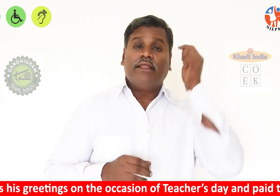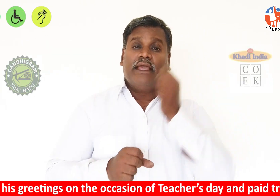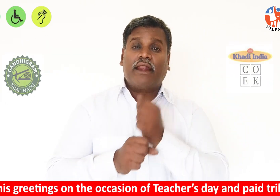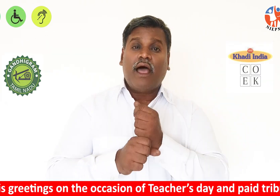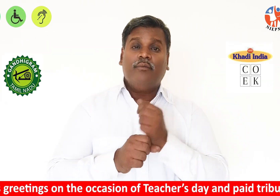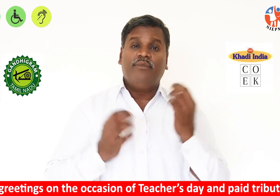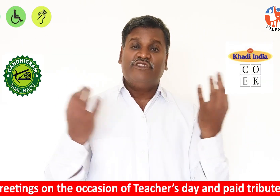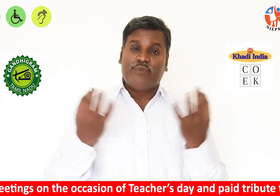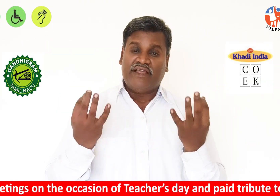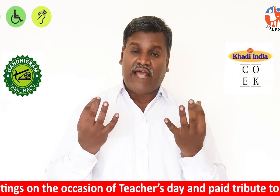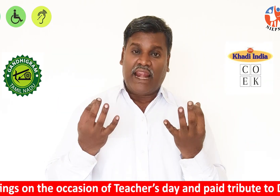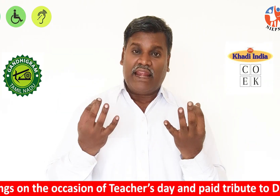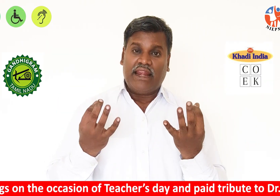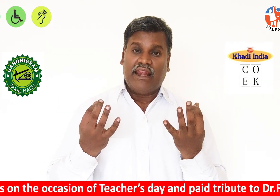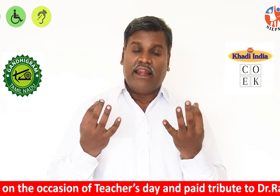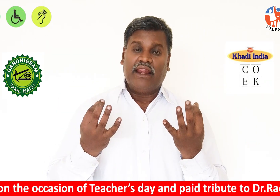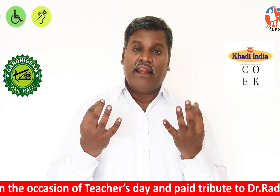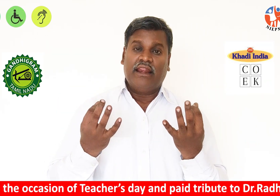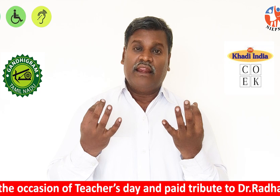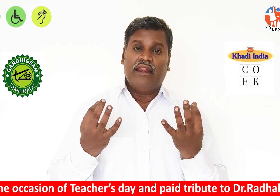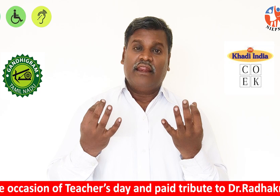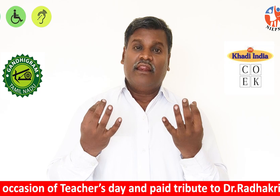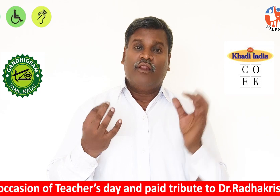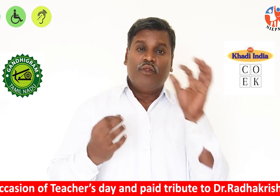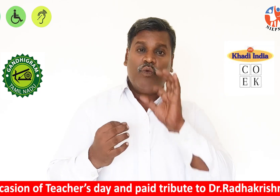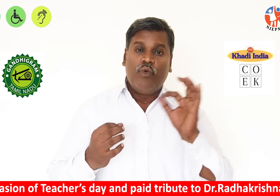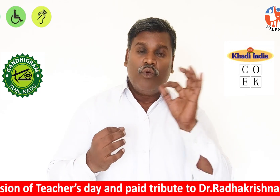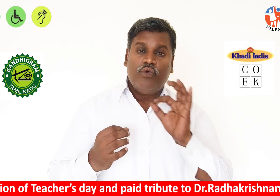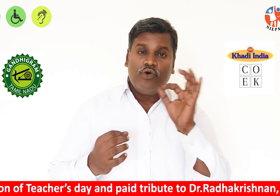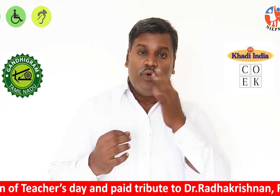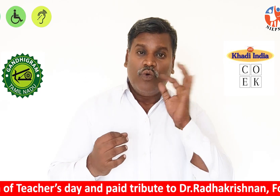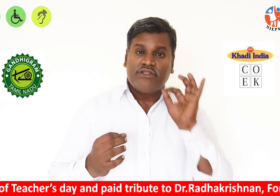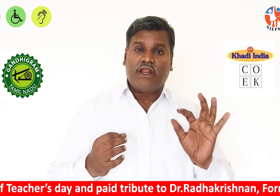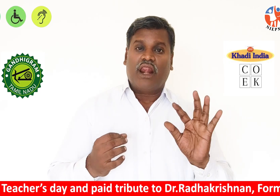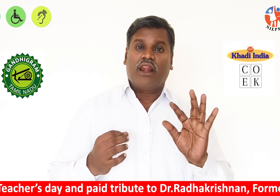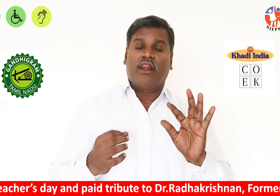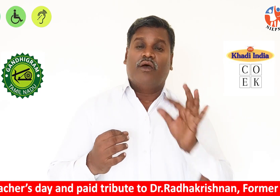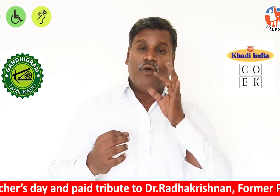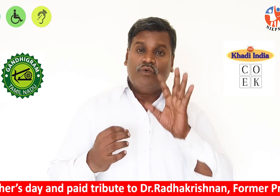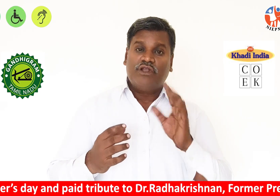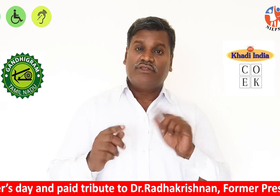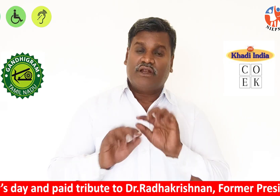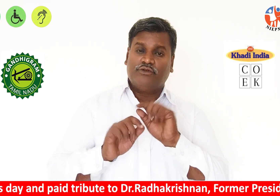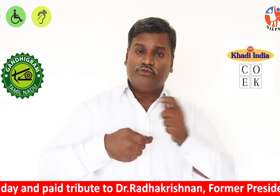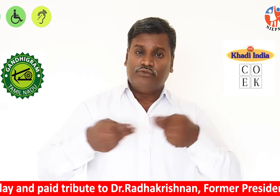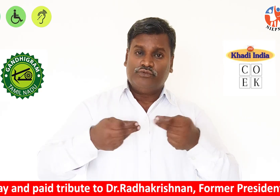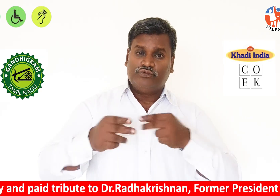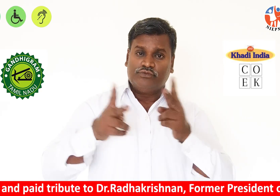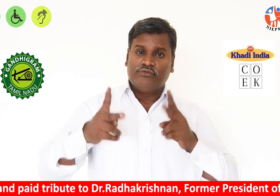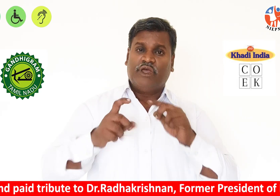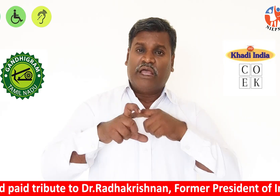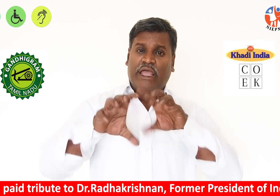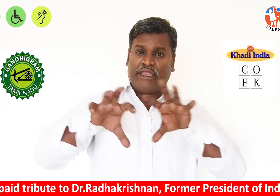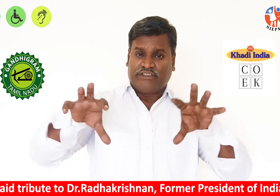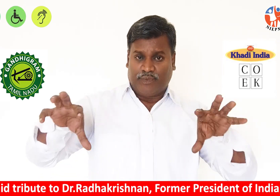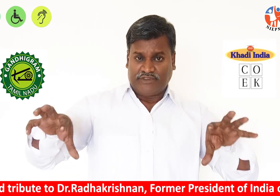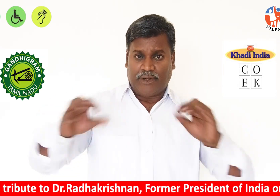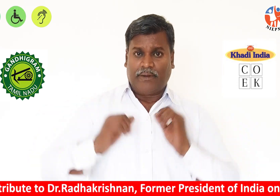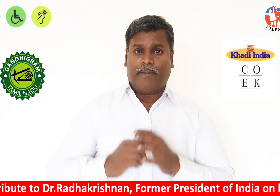Gandhigram, a social organization, presents an exhibition in collaboration with Center of Excellence for Khadi to promote sustainable